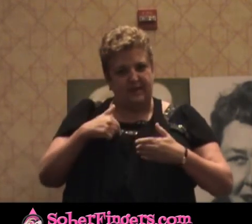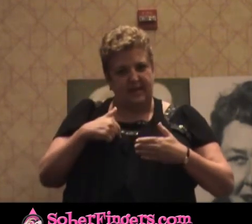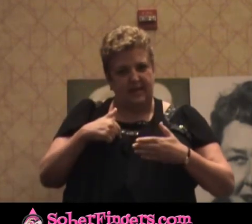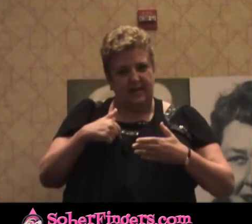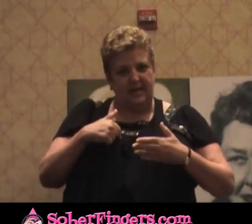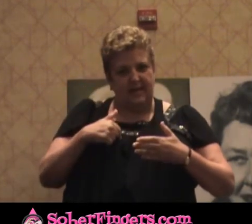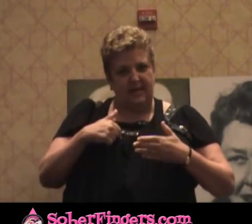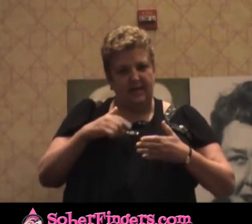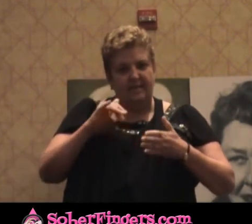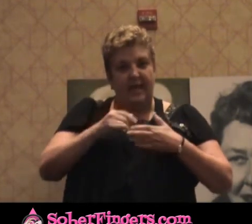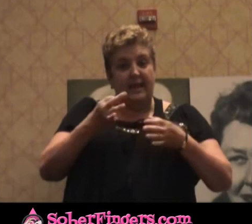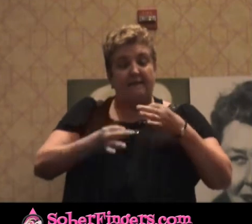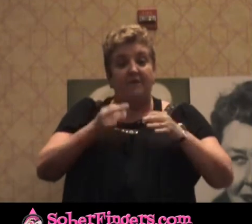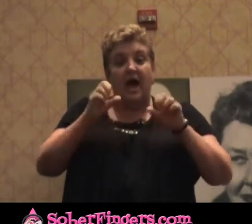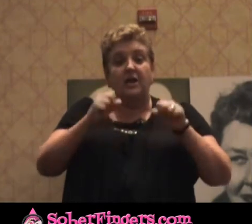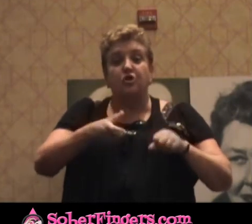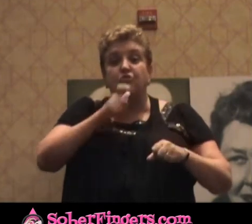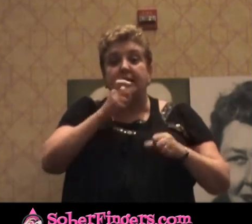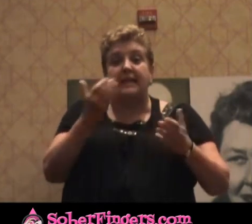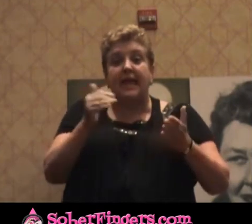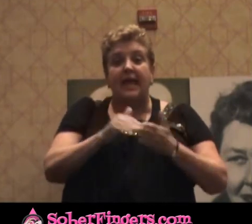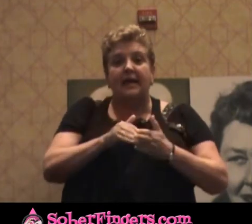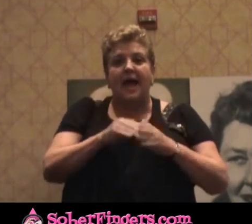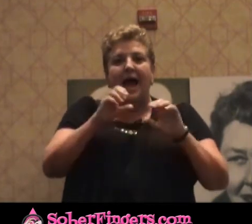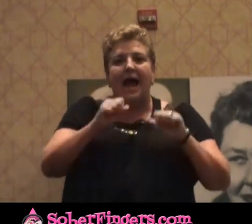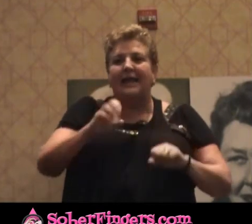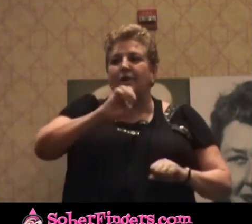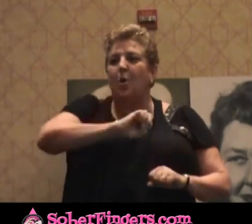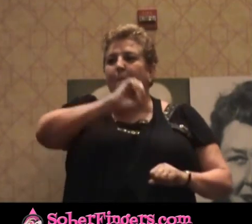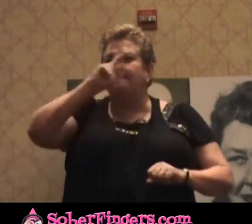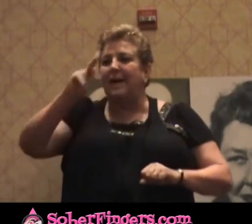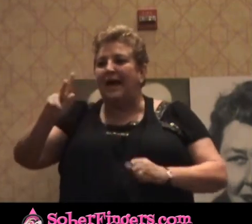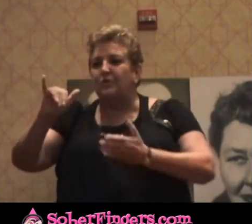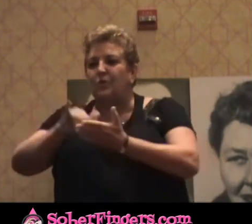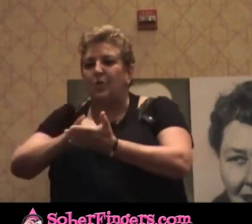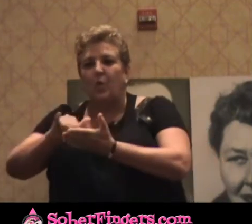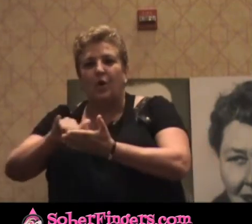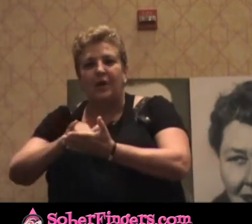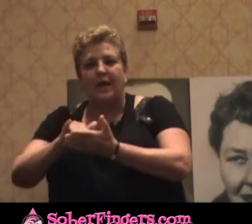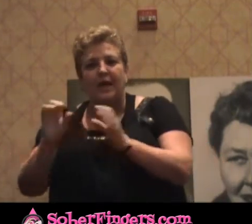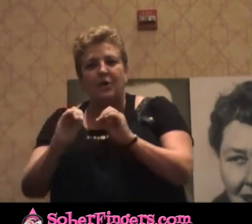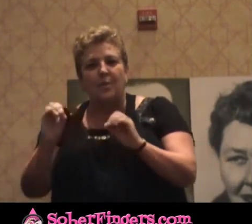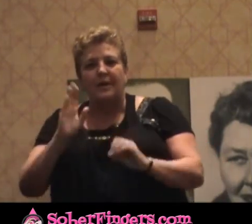drink again, I can always go back to New York and nobody would ever know.